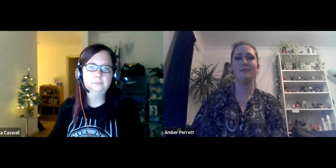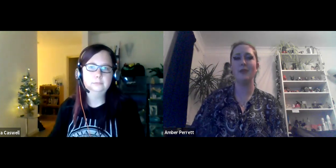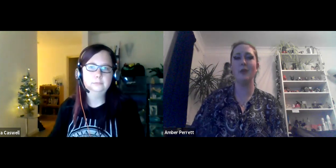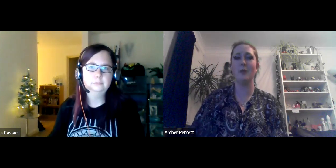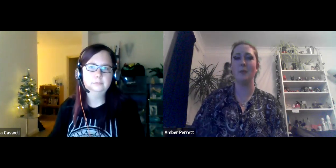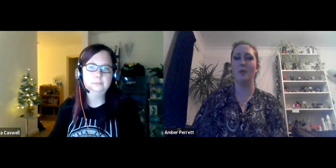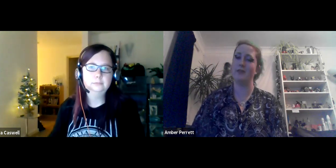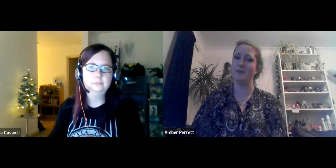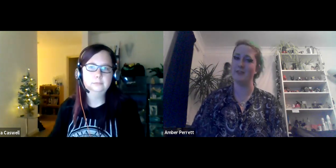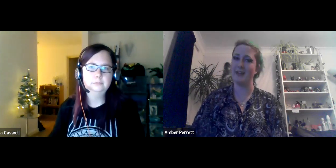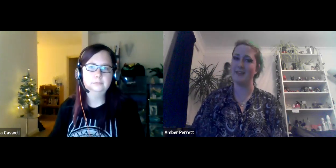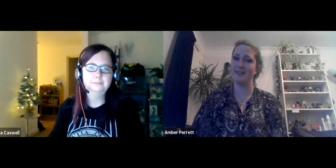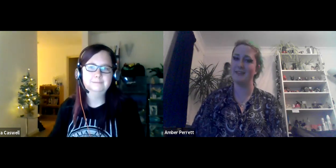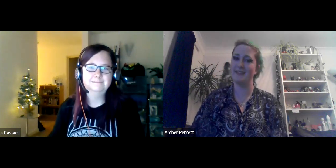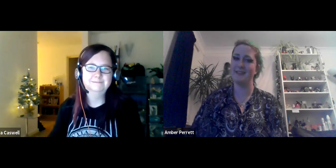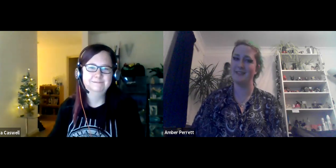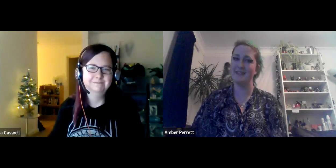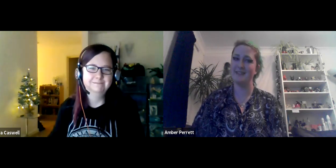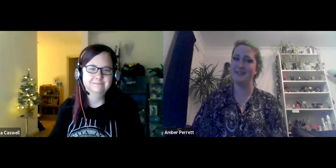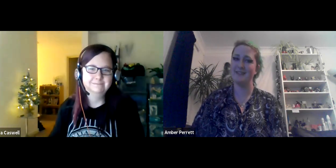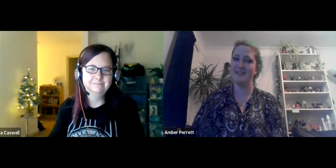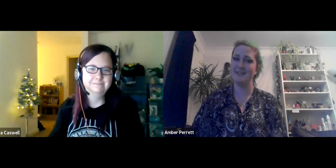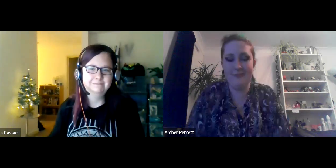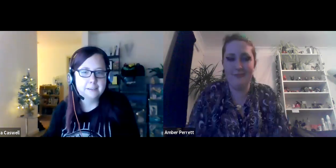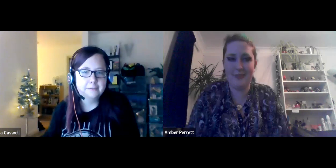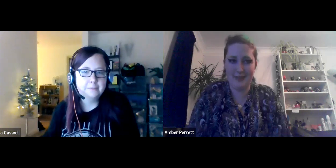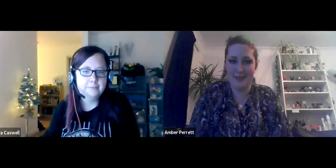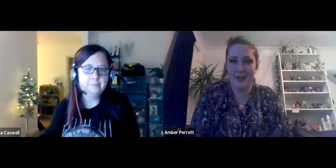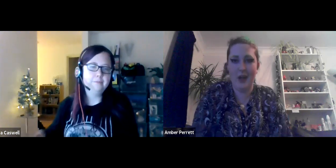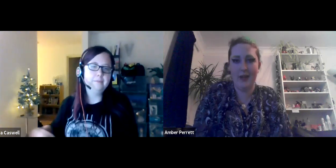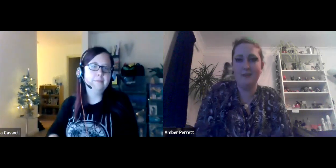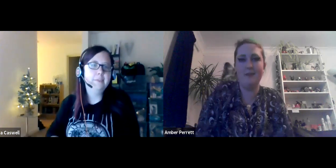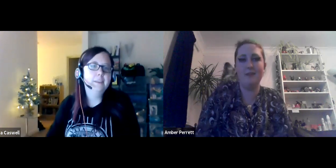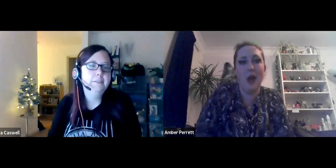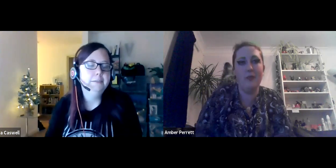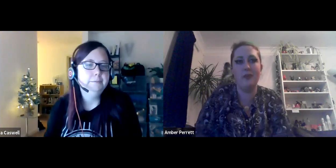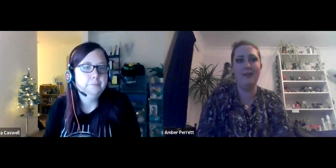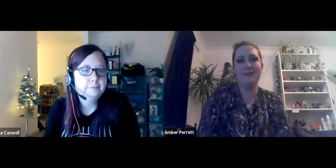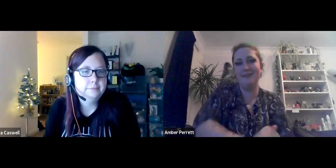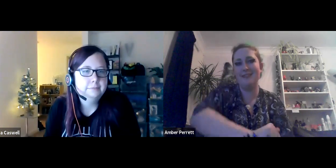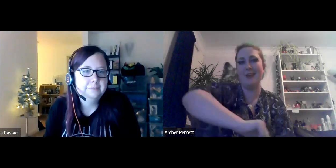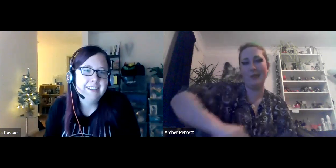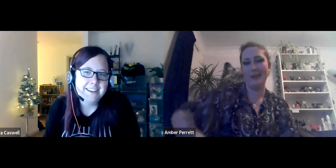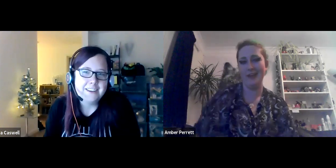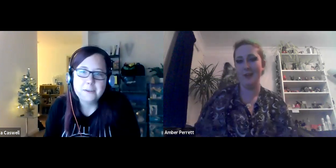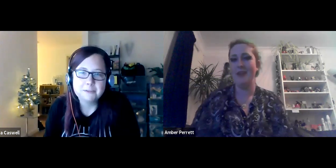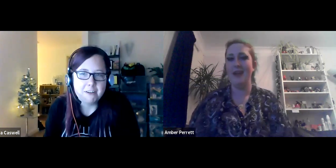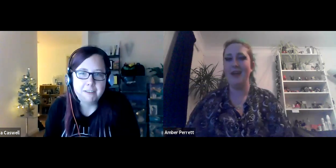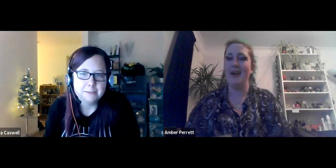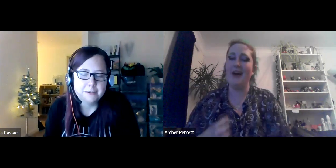You're going to want to pause this for a second. Go back. All right. I was right. There, I got Yeah, I was wrong. I apologize.